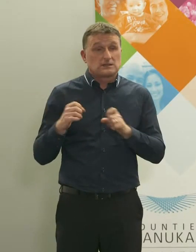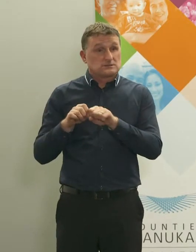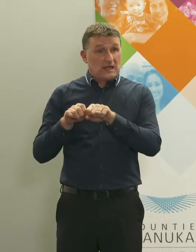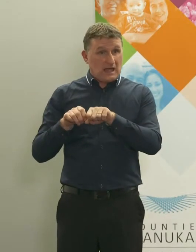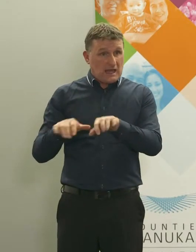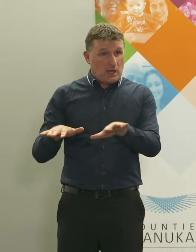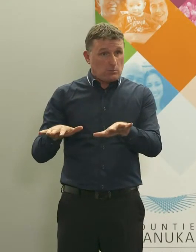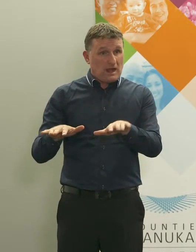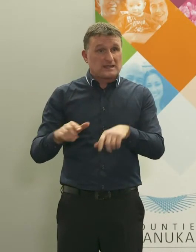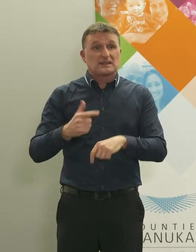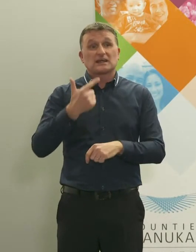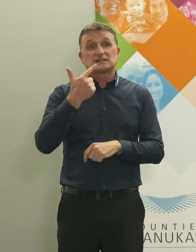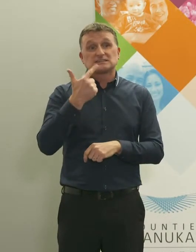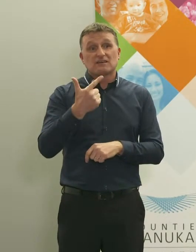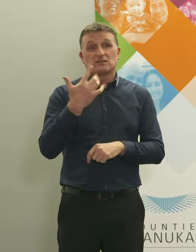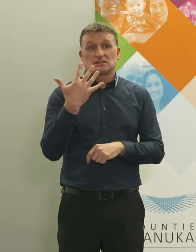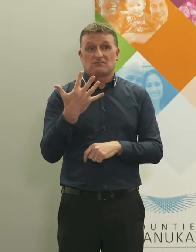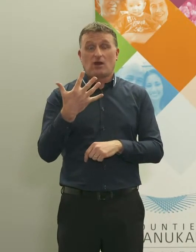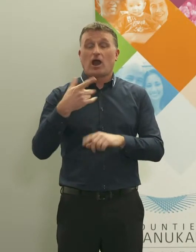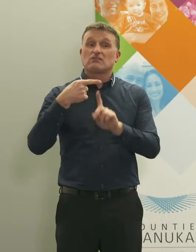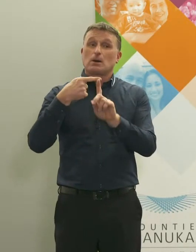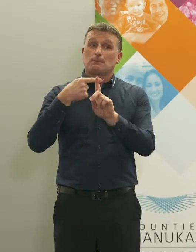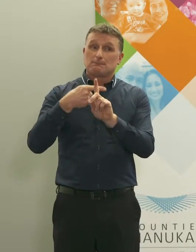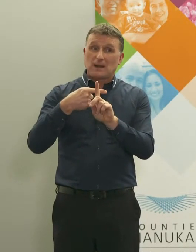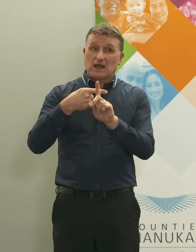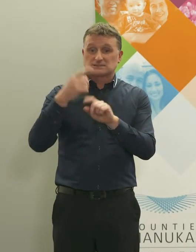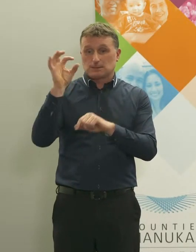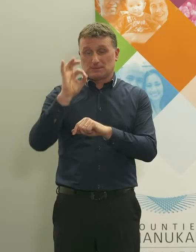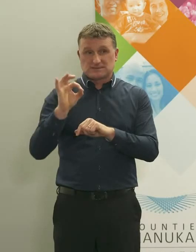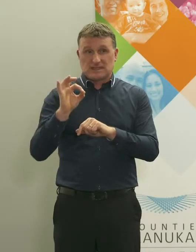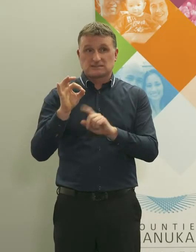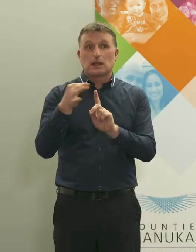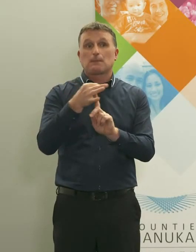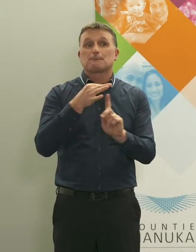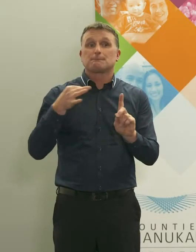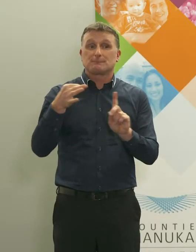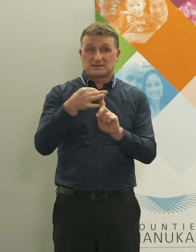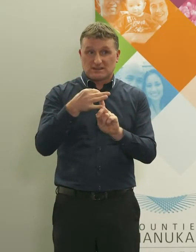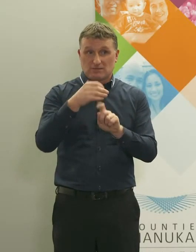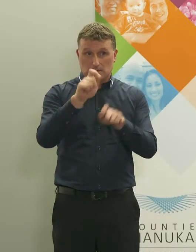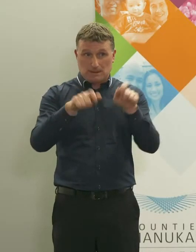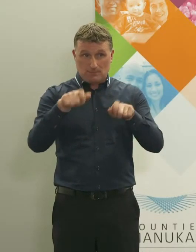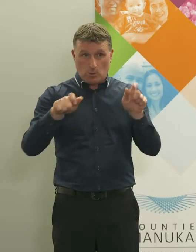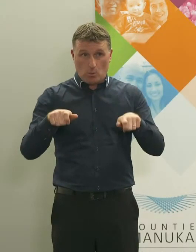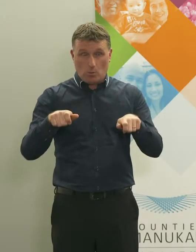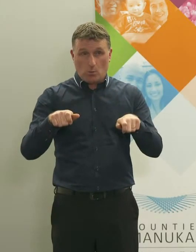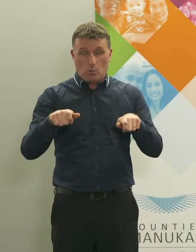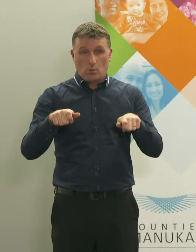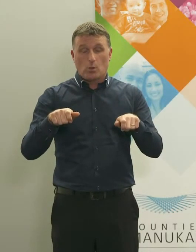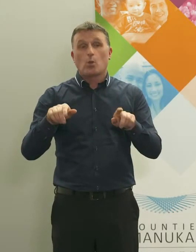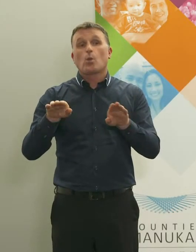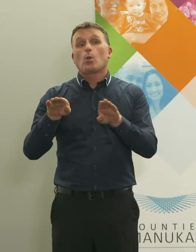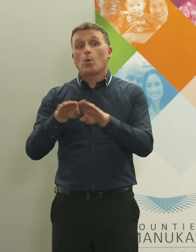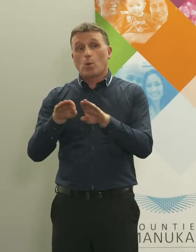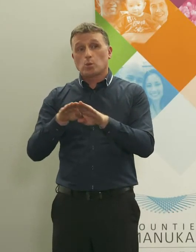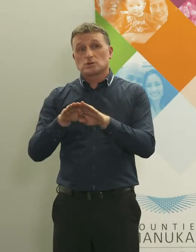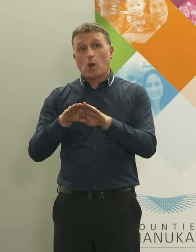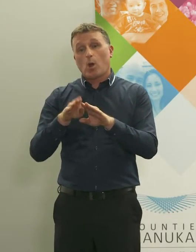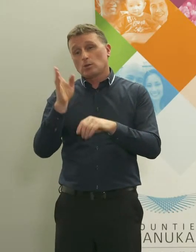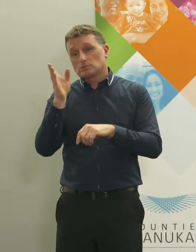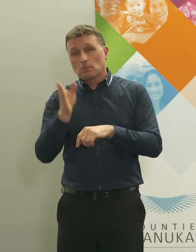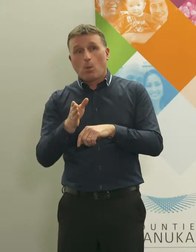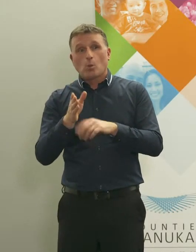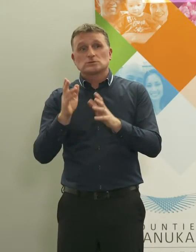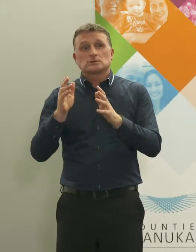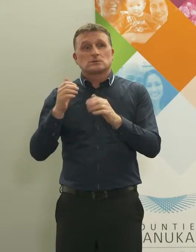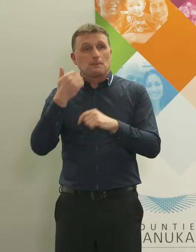there's 75+% of cases are Pacific, and a proportion are also Māori as